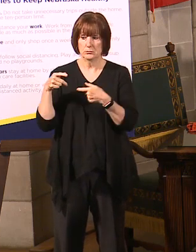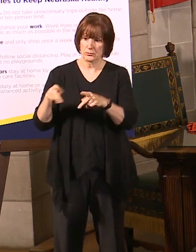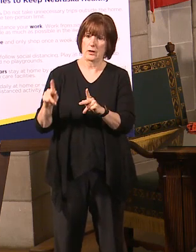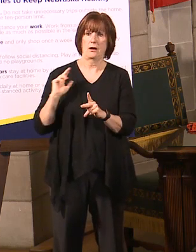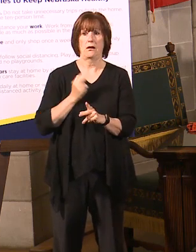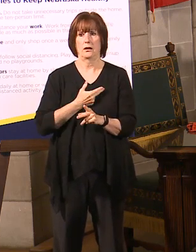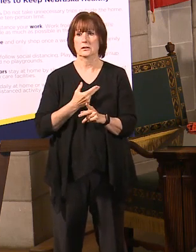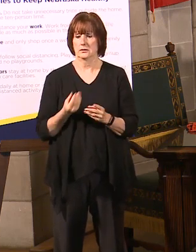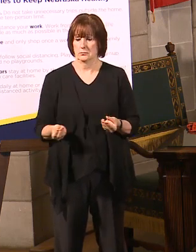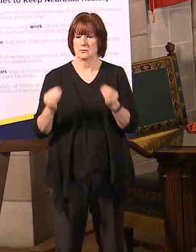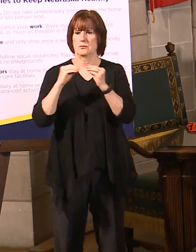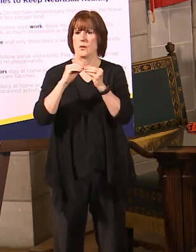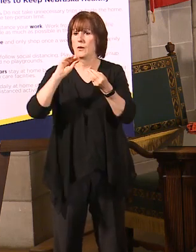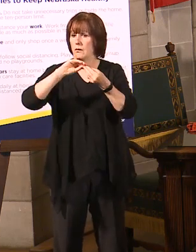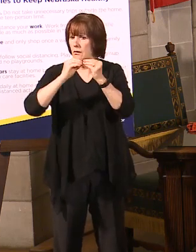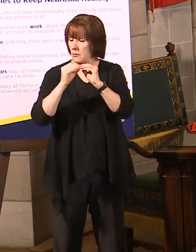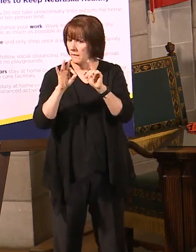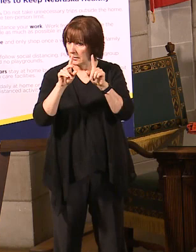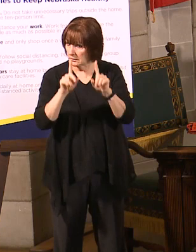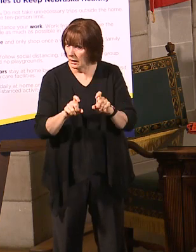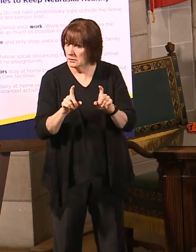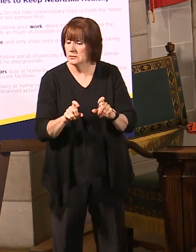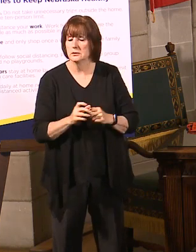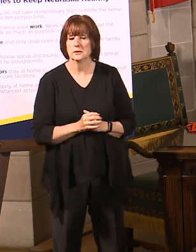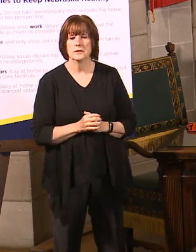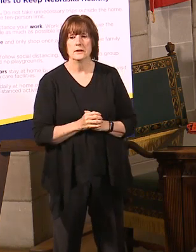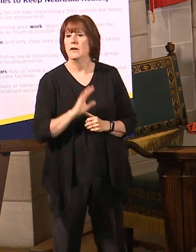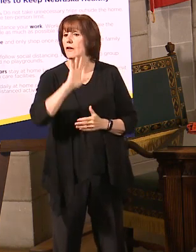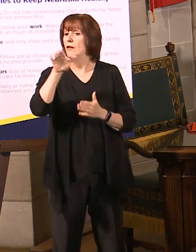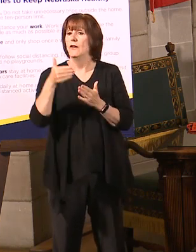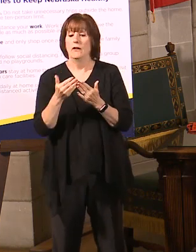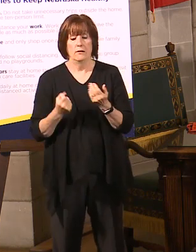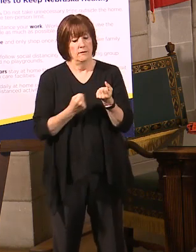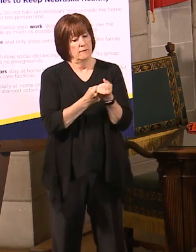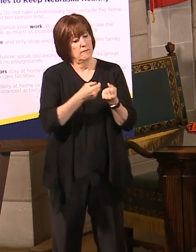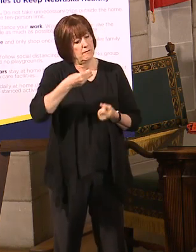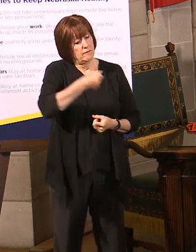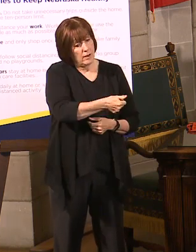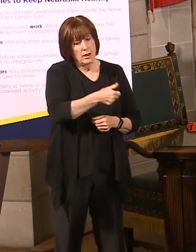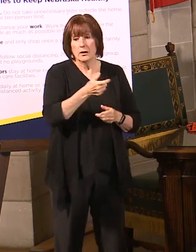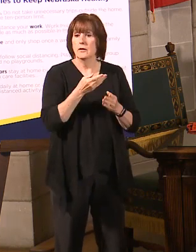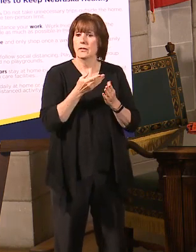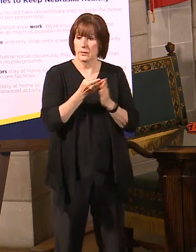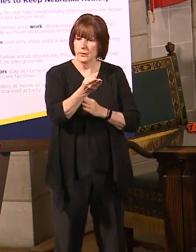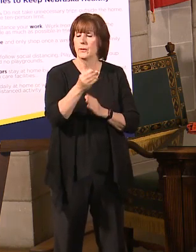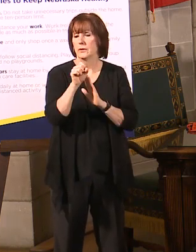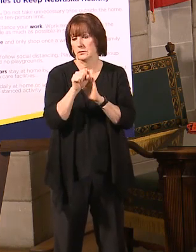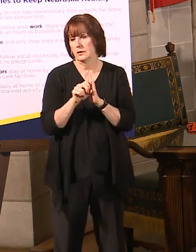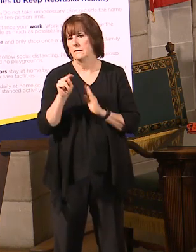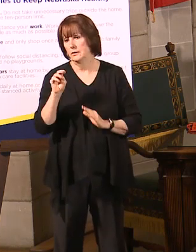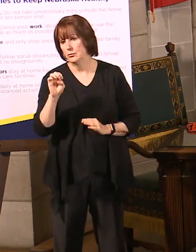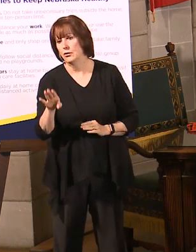Now normally and all of that of course has been funded by the state of Nebraska, so it's very exciting.